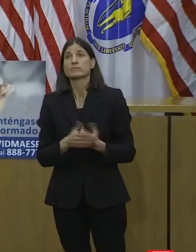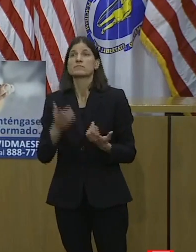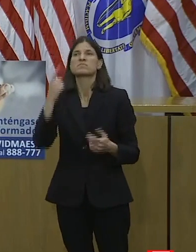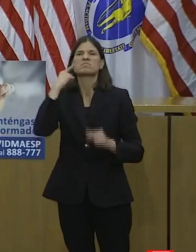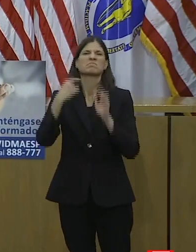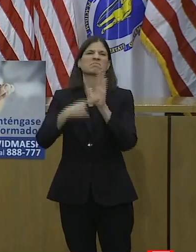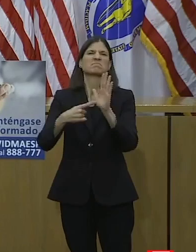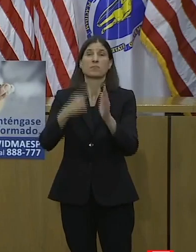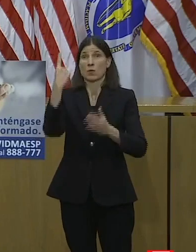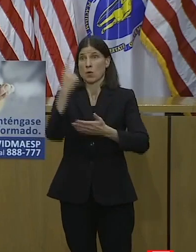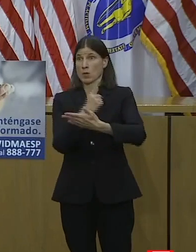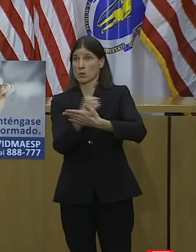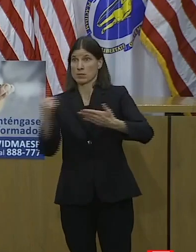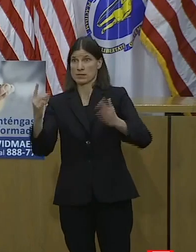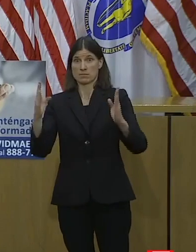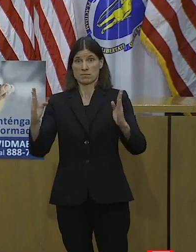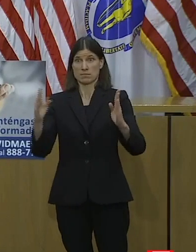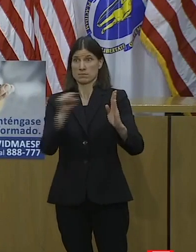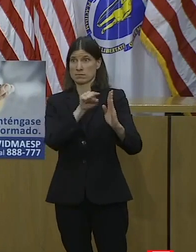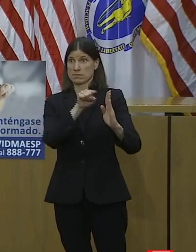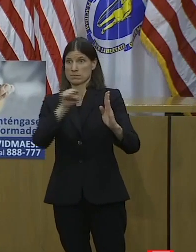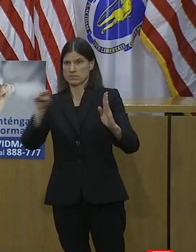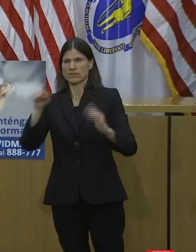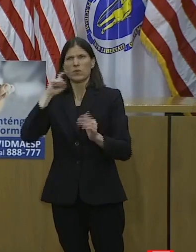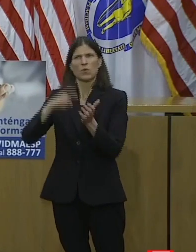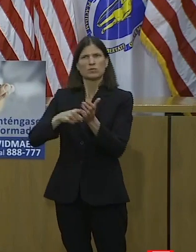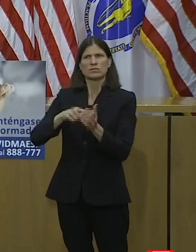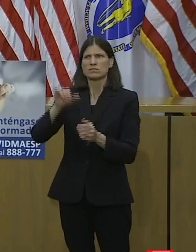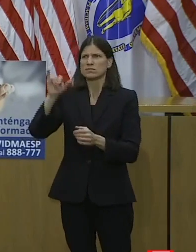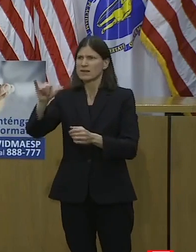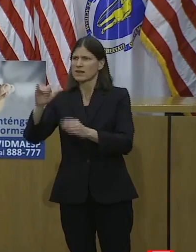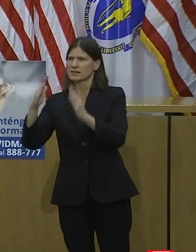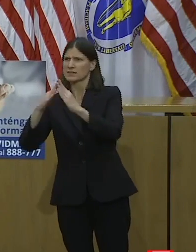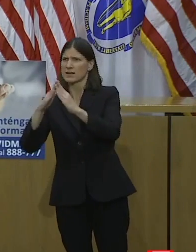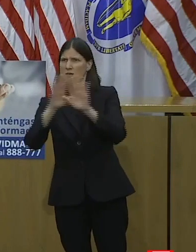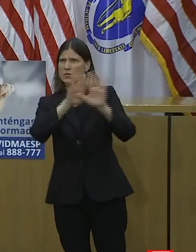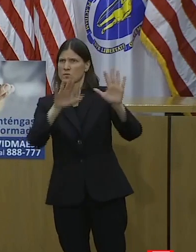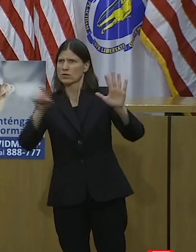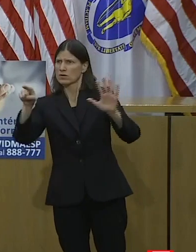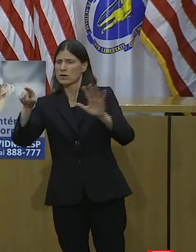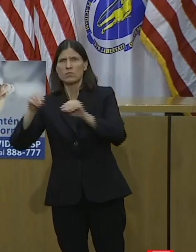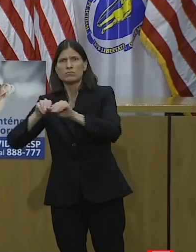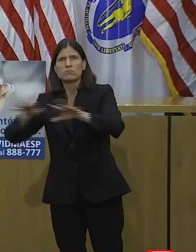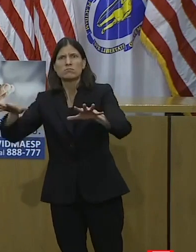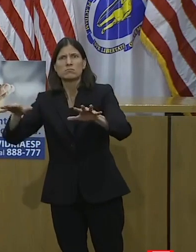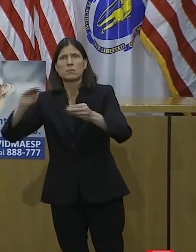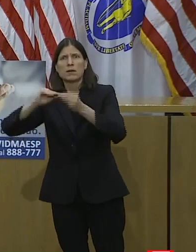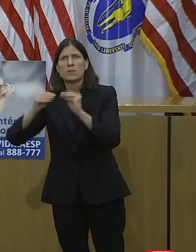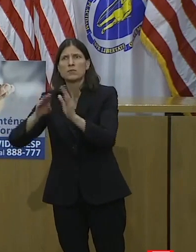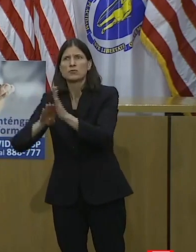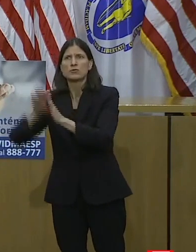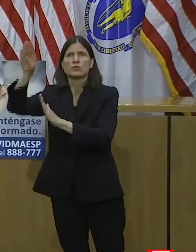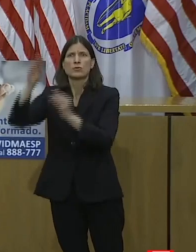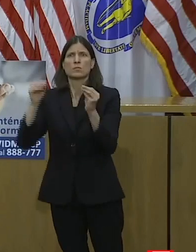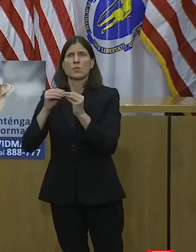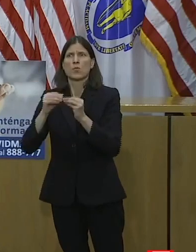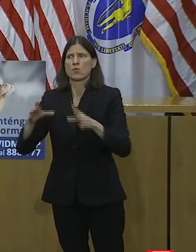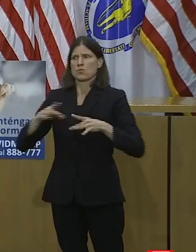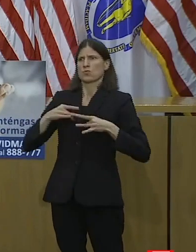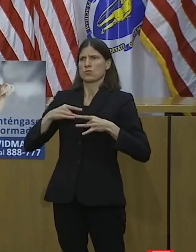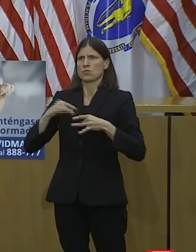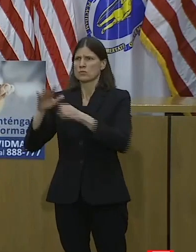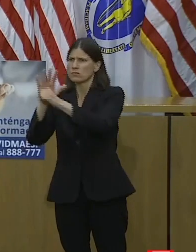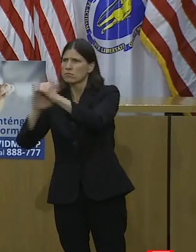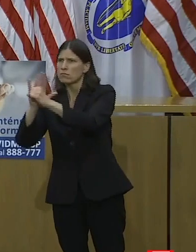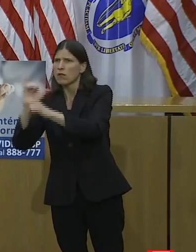increase in number of COVID positive cases, I mean, that would, and if you did not have necessarily